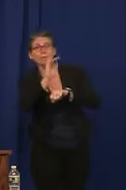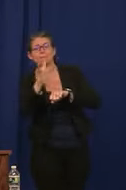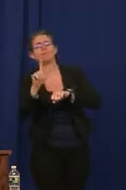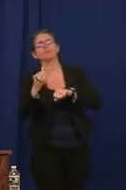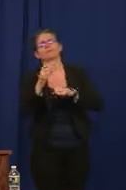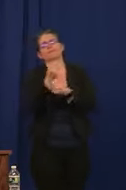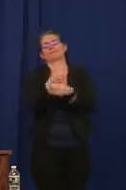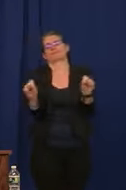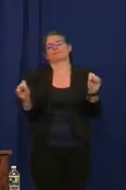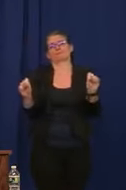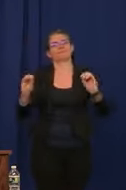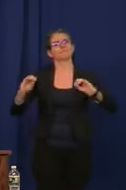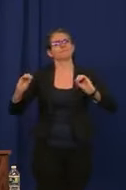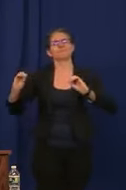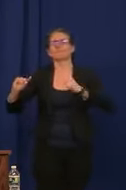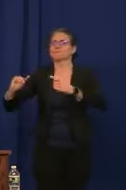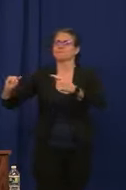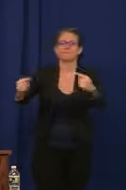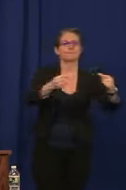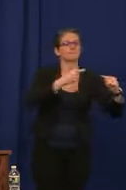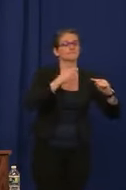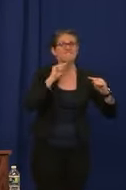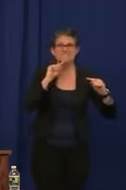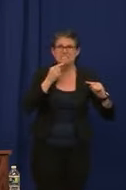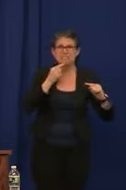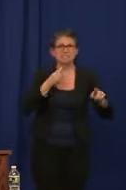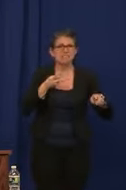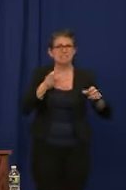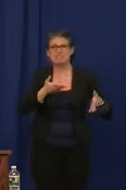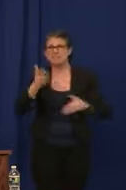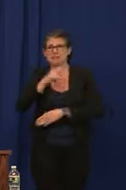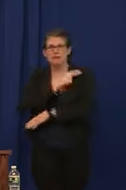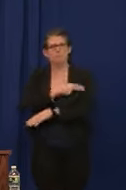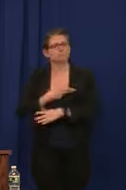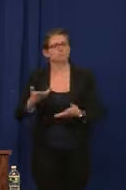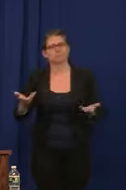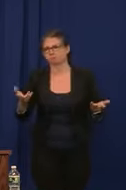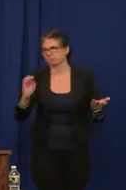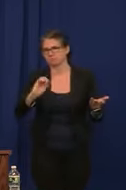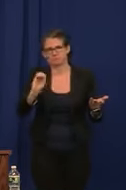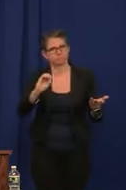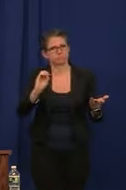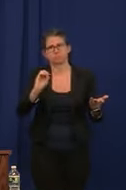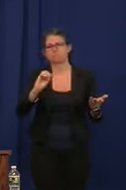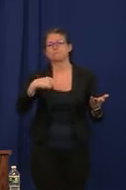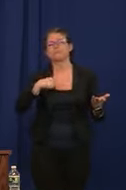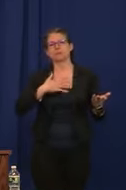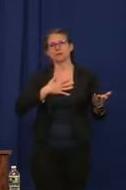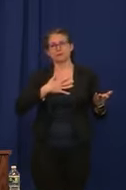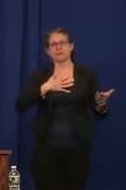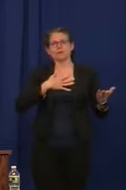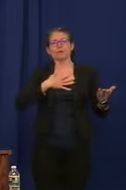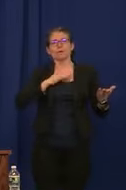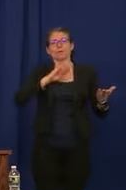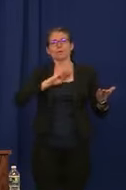injuries. And we are all in the state of Maine breathing a deep sigh of